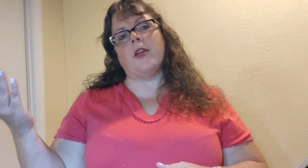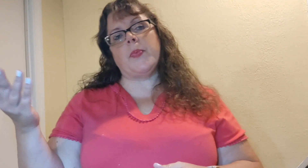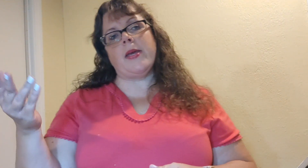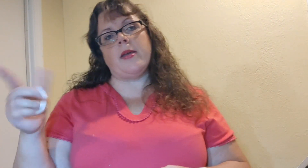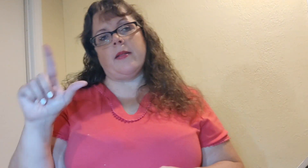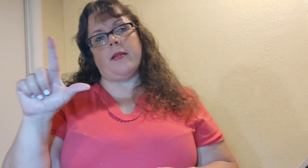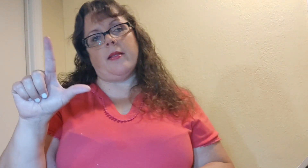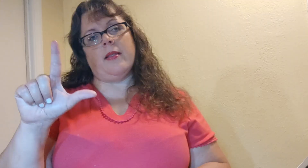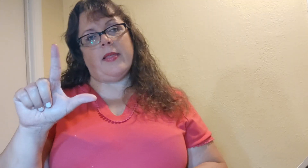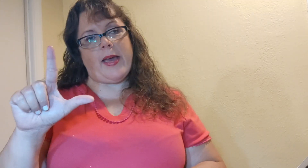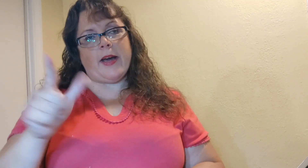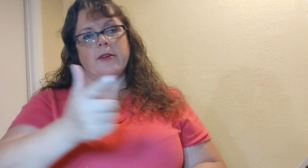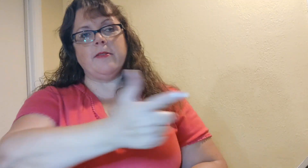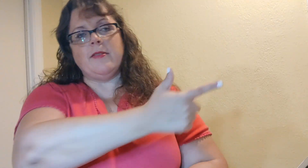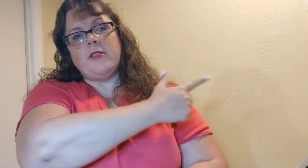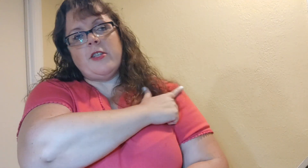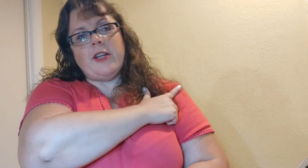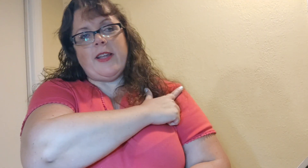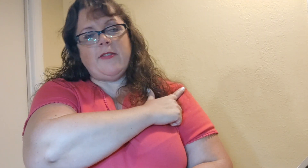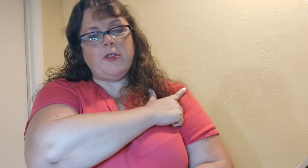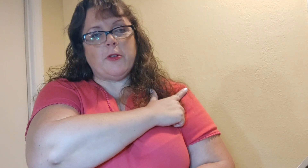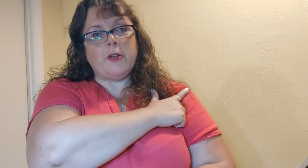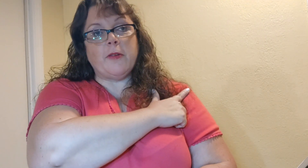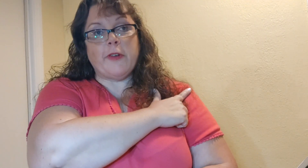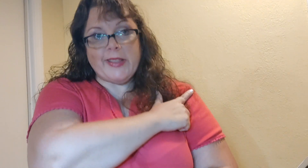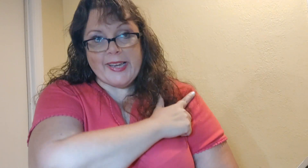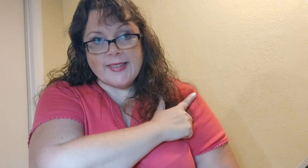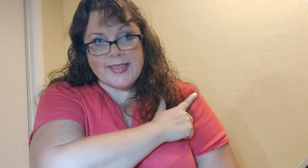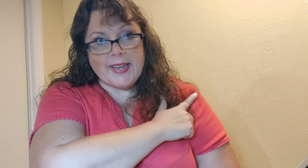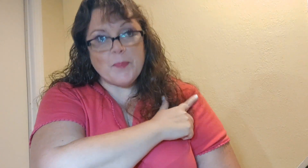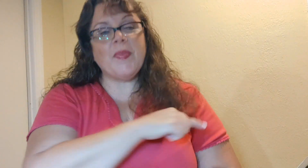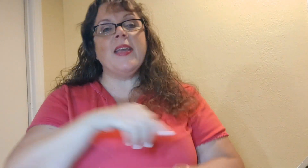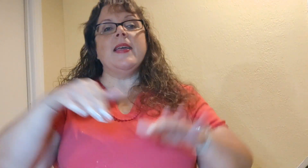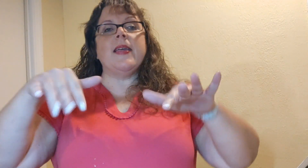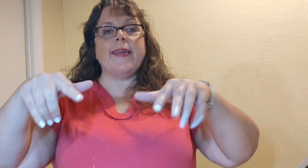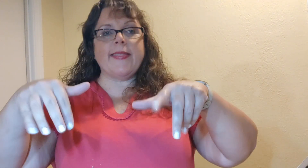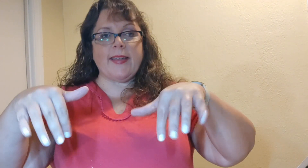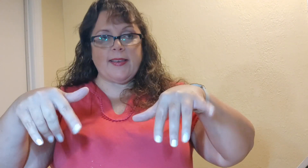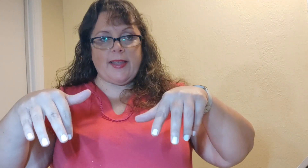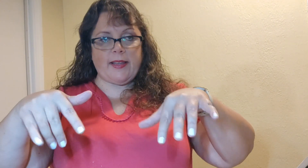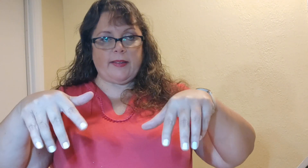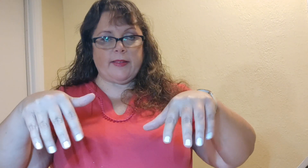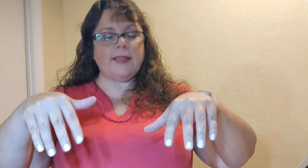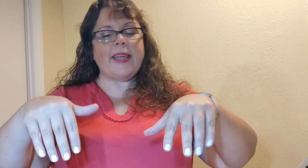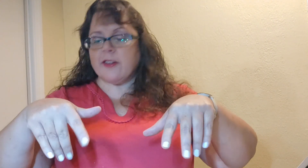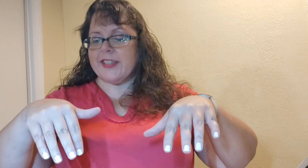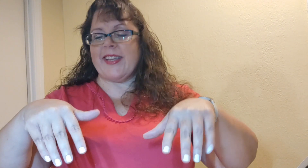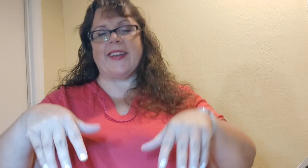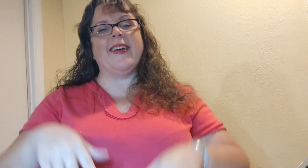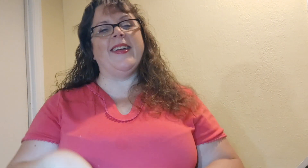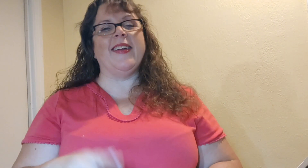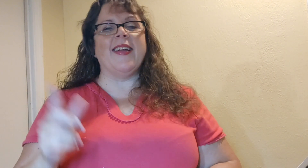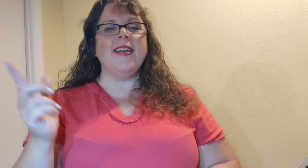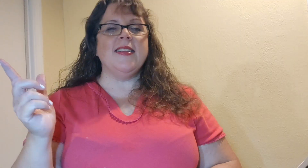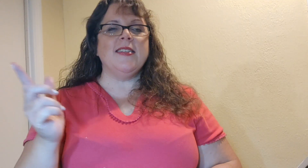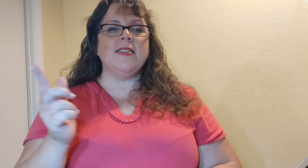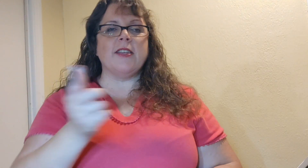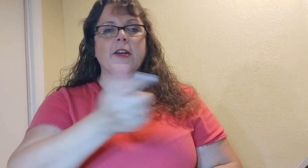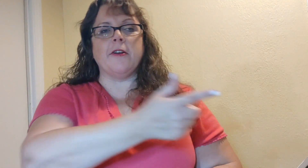it'll be the L to your left shoulder for lazy, and then dangling.